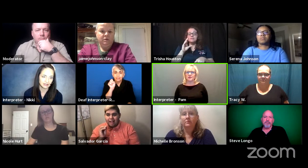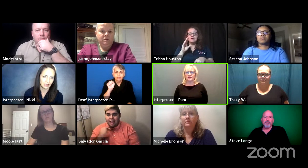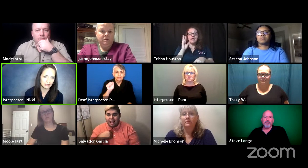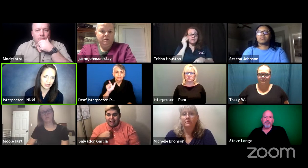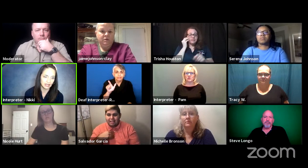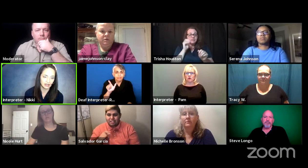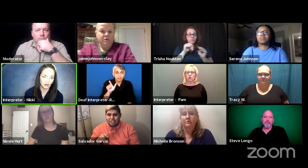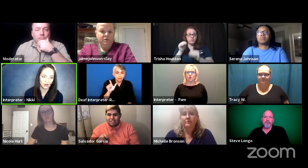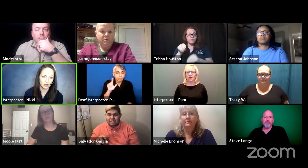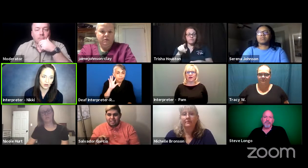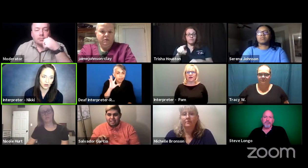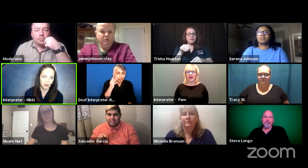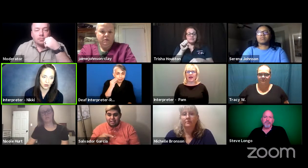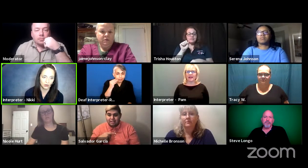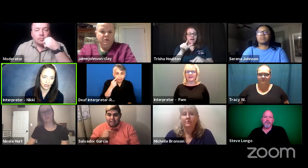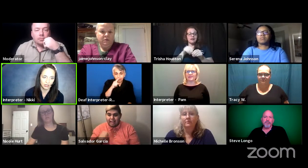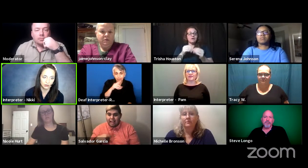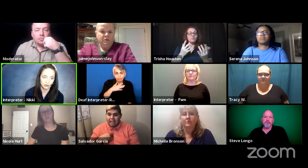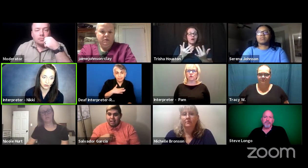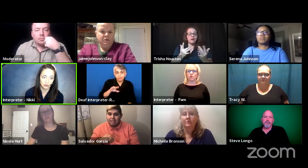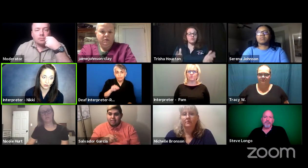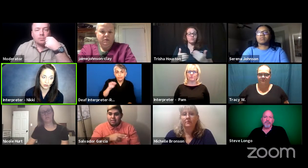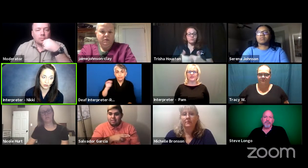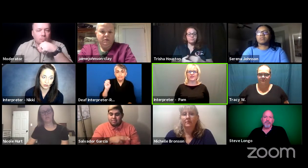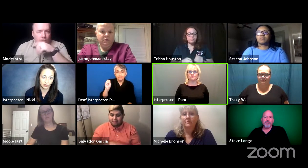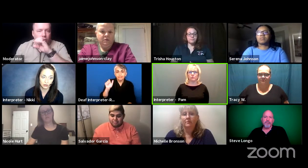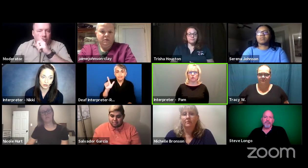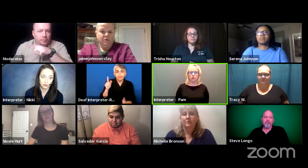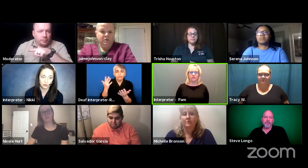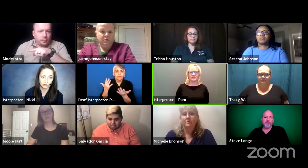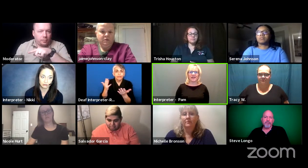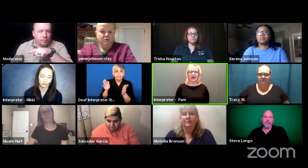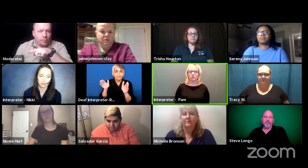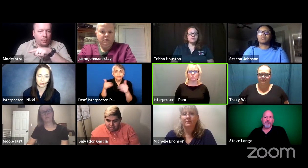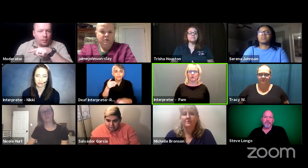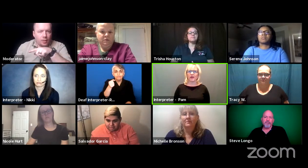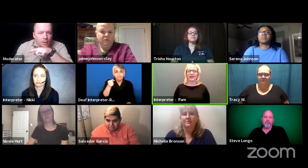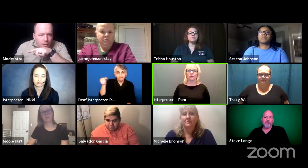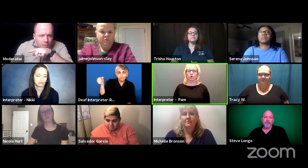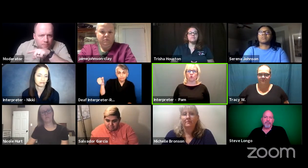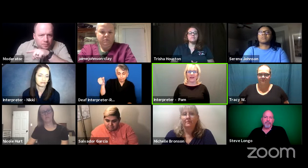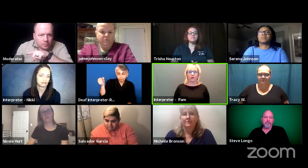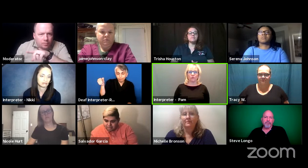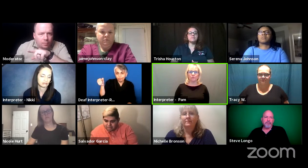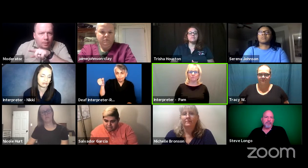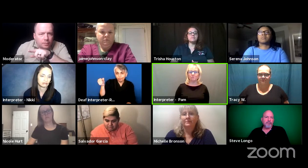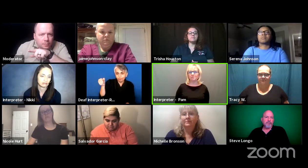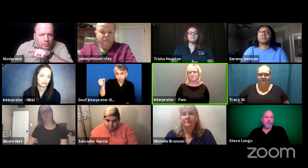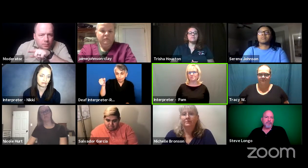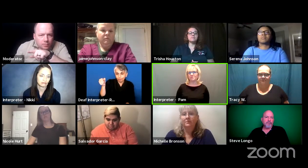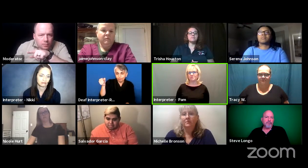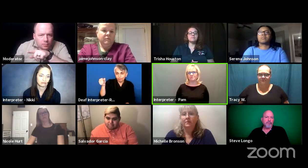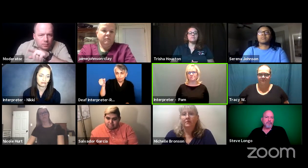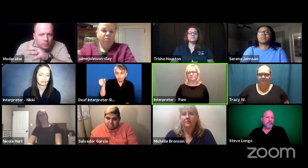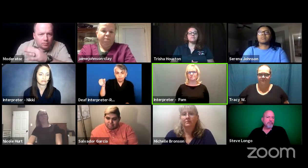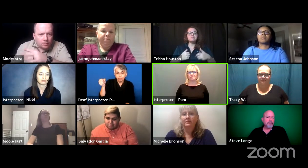I was asking. So, Alex, if you could please move Sal to a breakout or a waiting room.